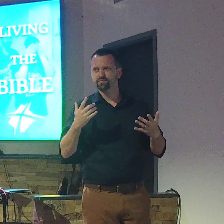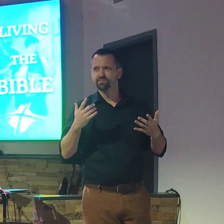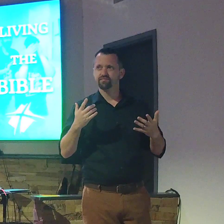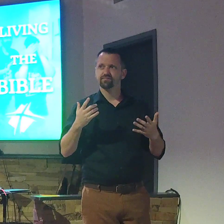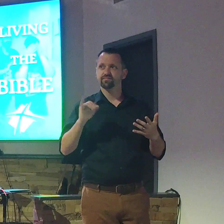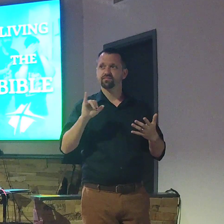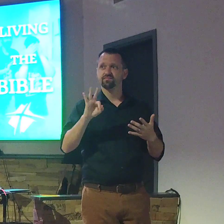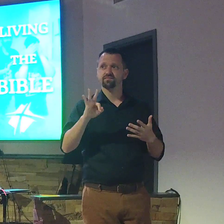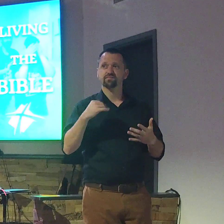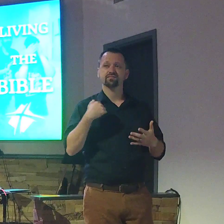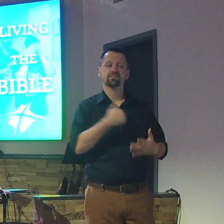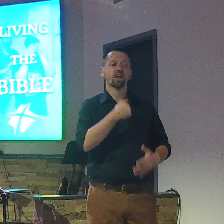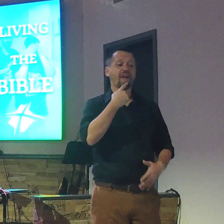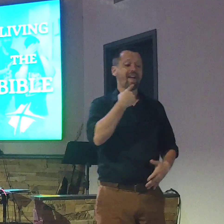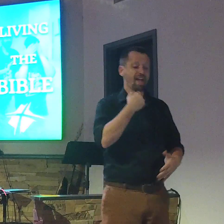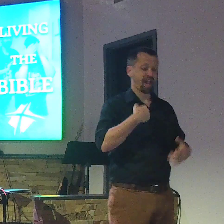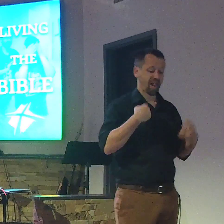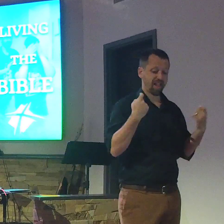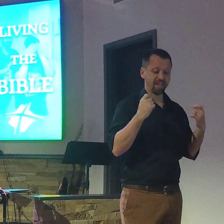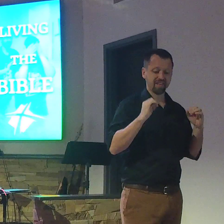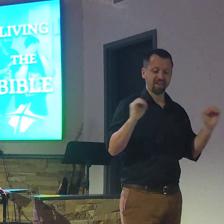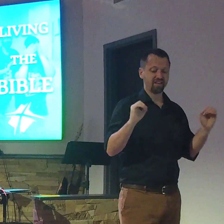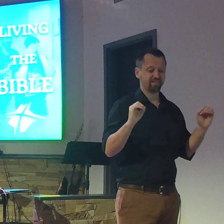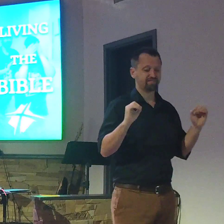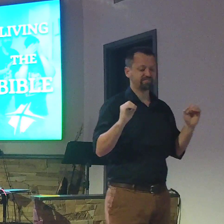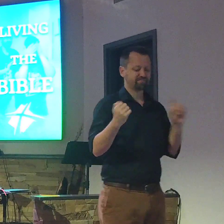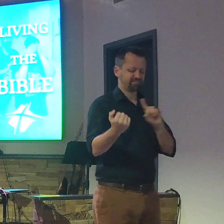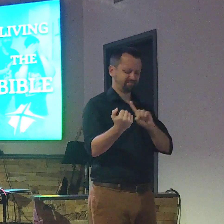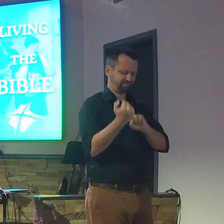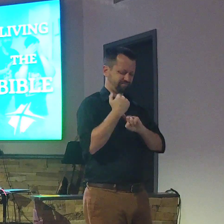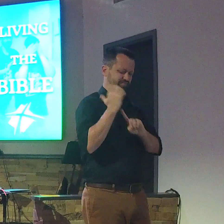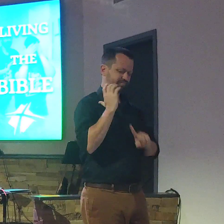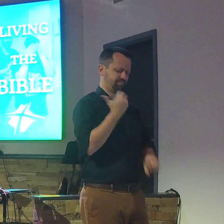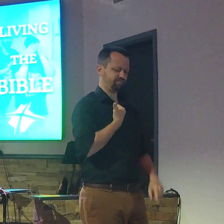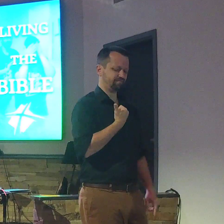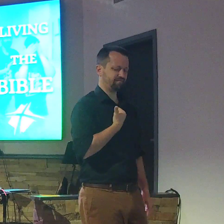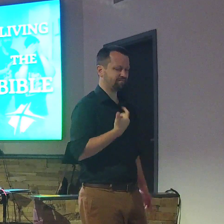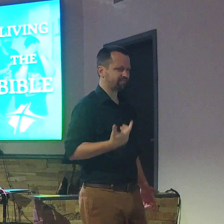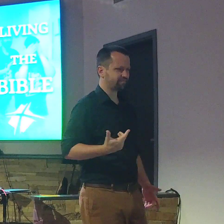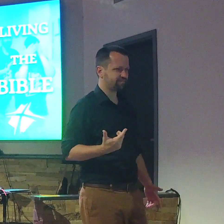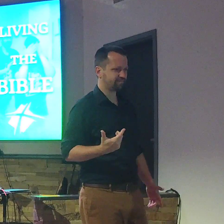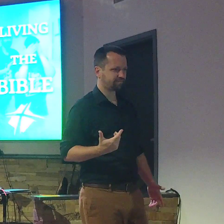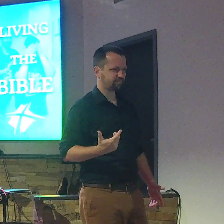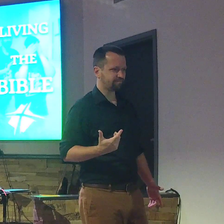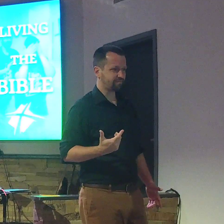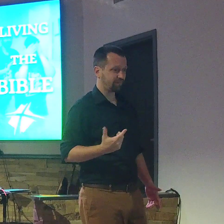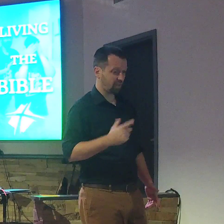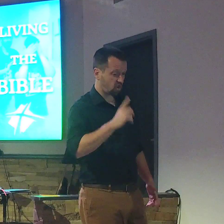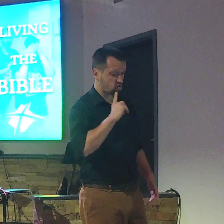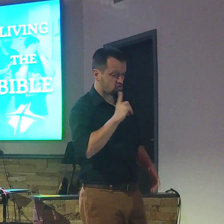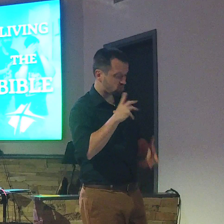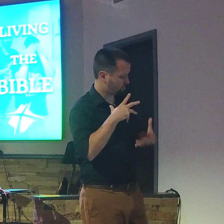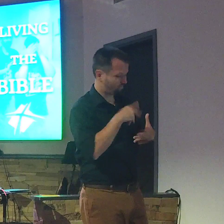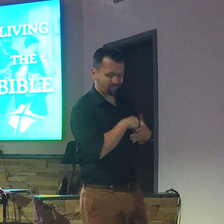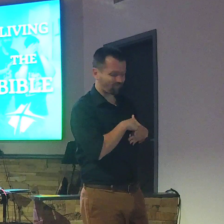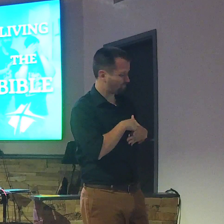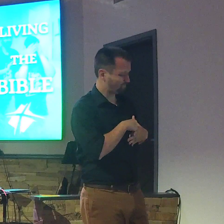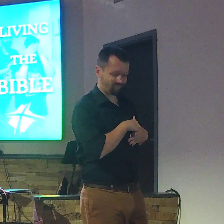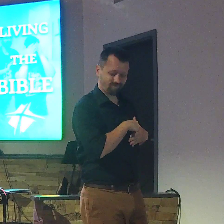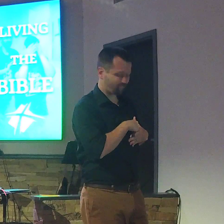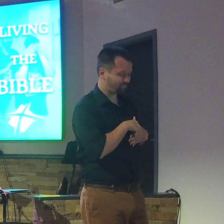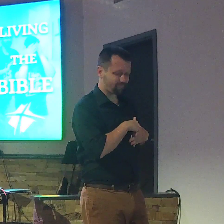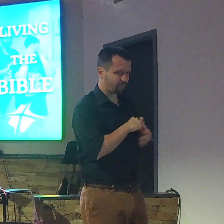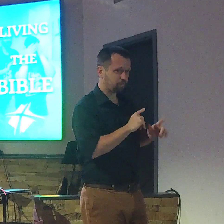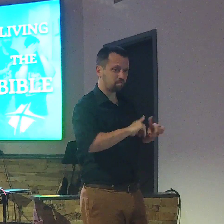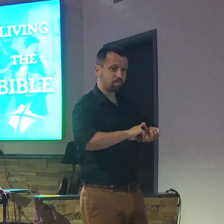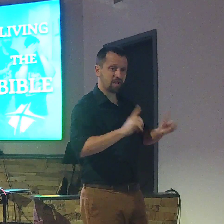we say that we have no sin, we deceive who? Ourselves. And the truth is not in us.